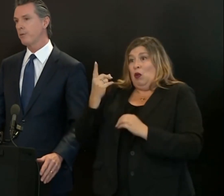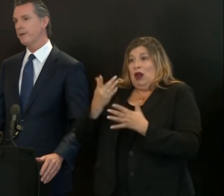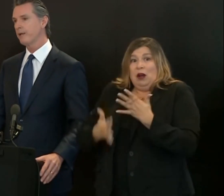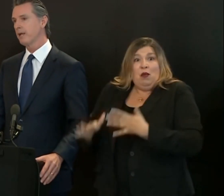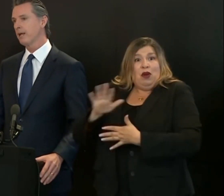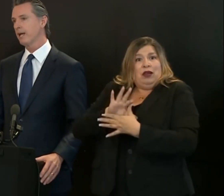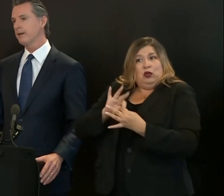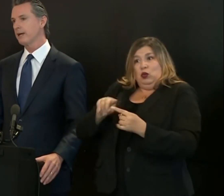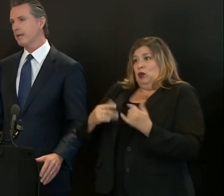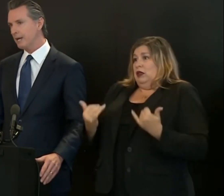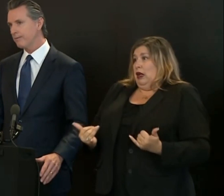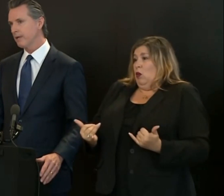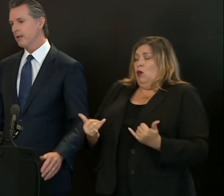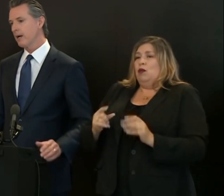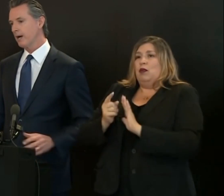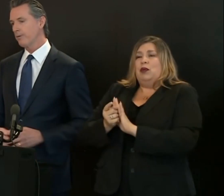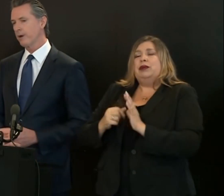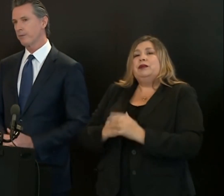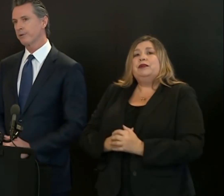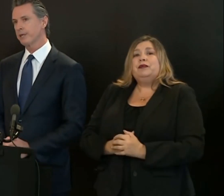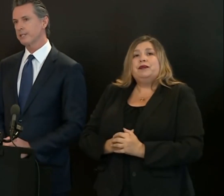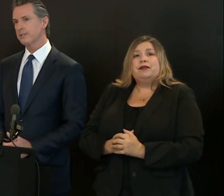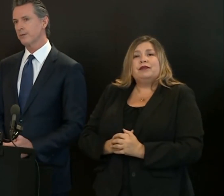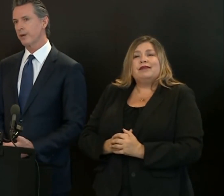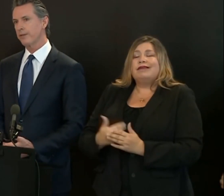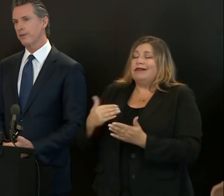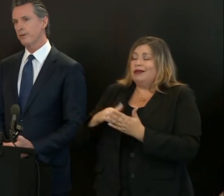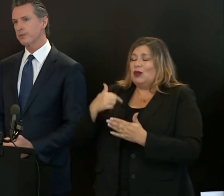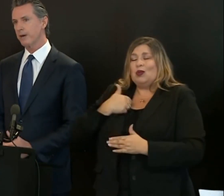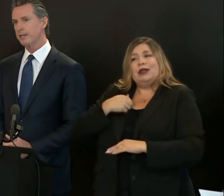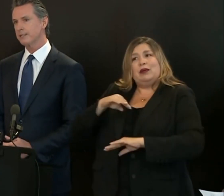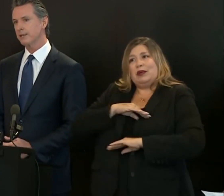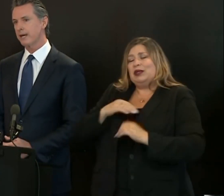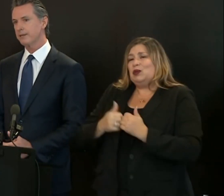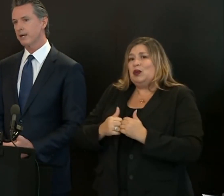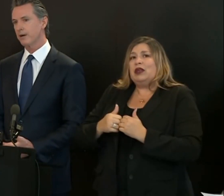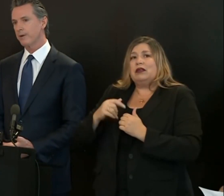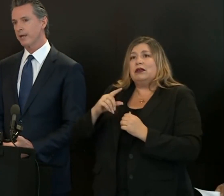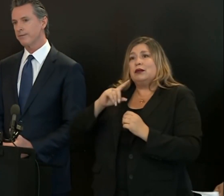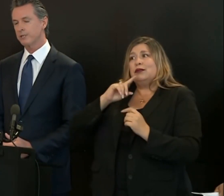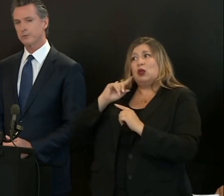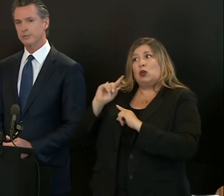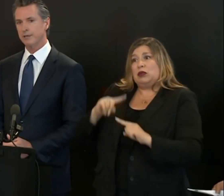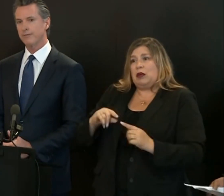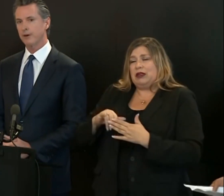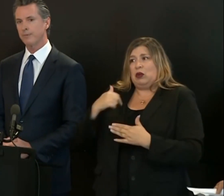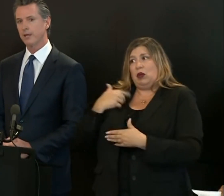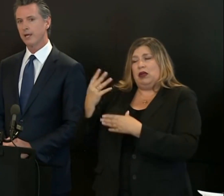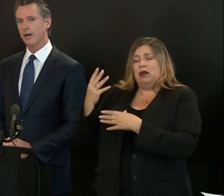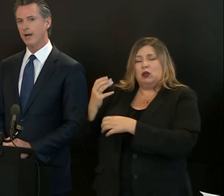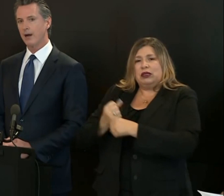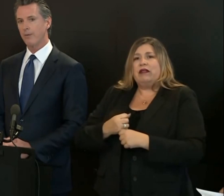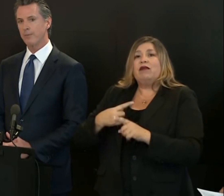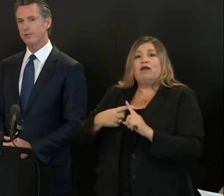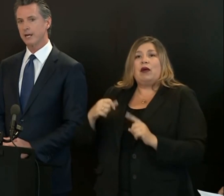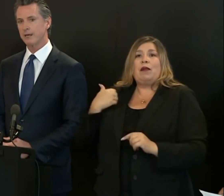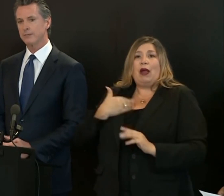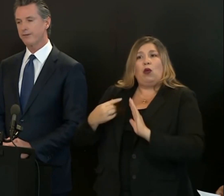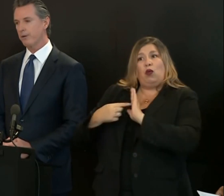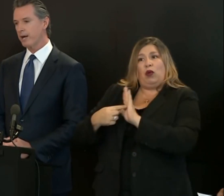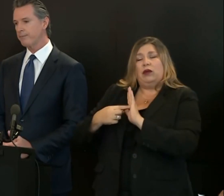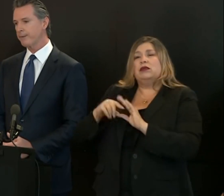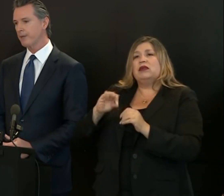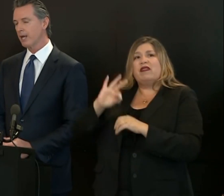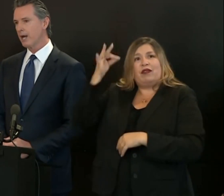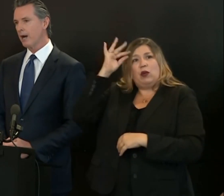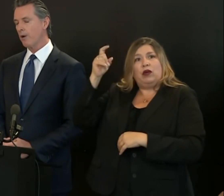relates to the moment. And again, we are pleased with the response that we have just received from our representatives,